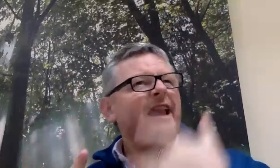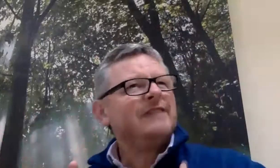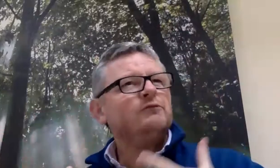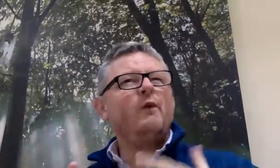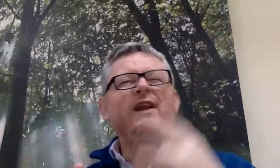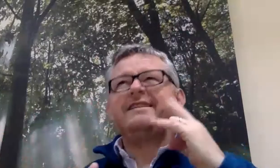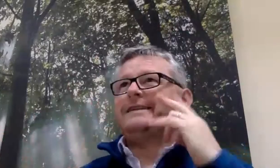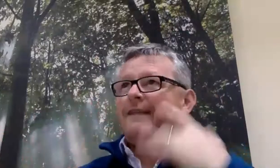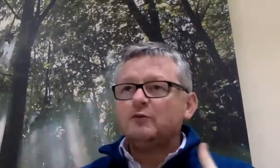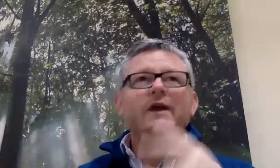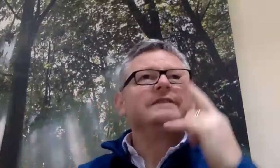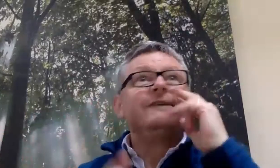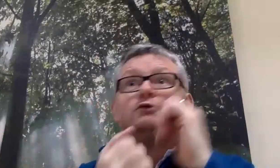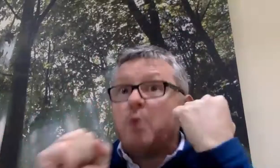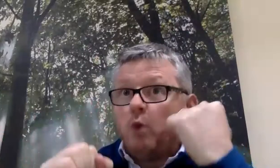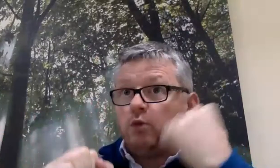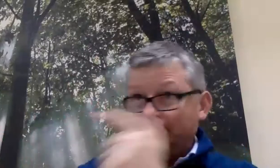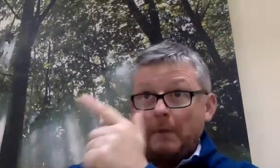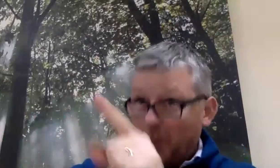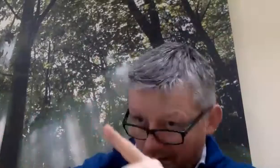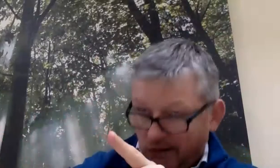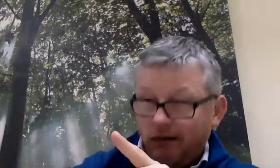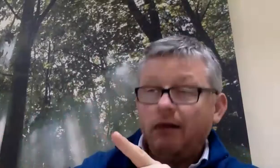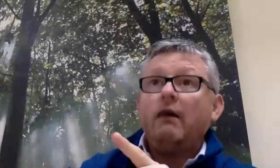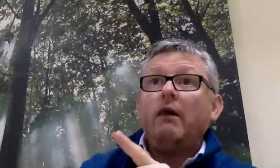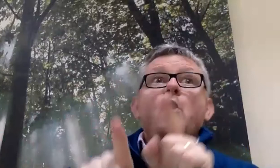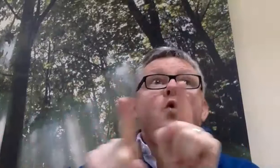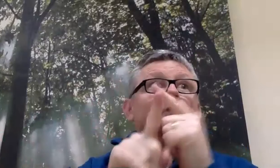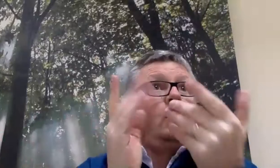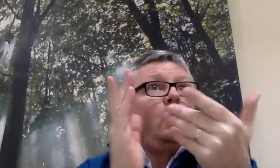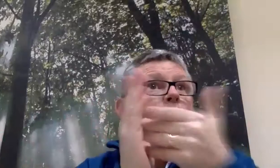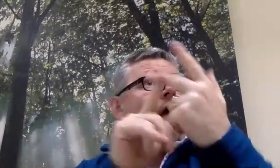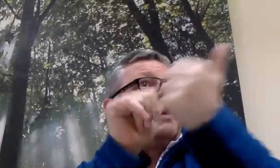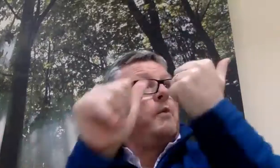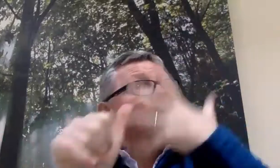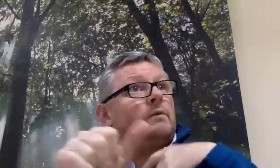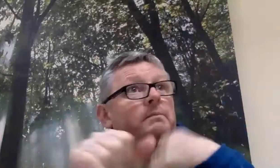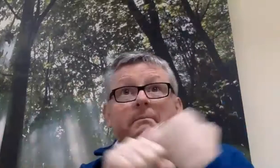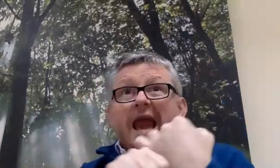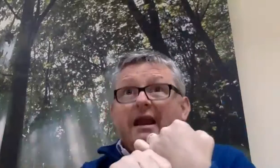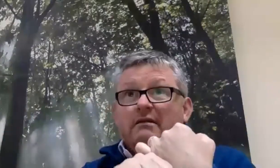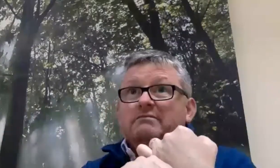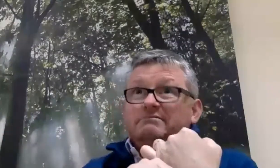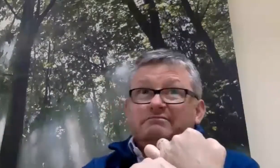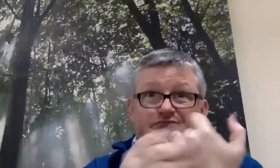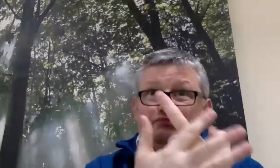And these are stories, for example, like Deaf Lives. We've done quite a lot of Deaf Sport. This is an organization that makes programming for